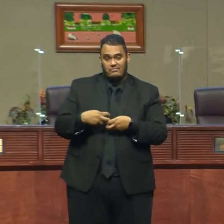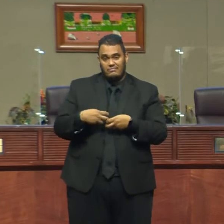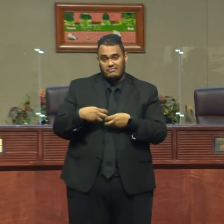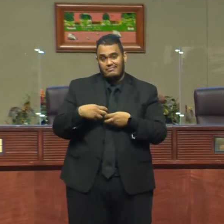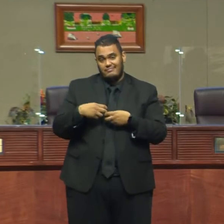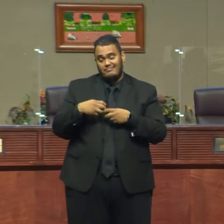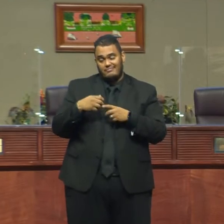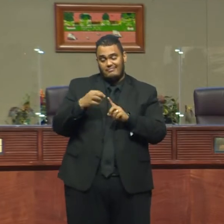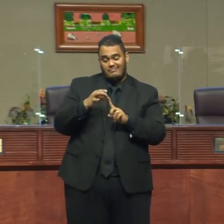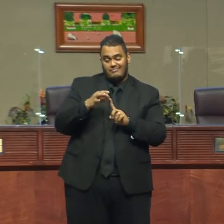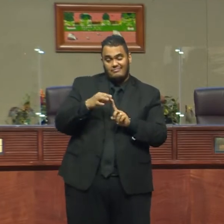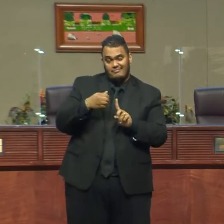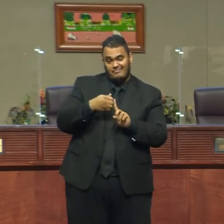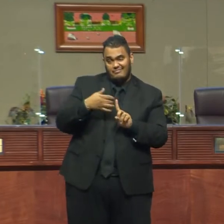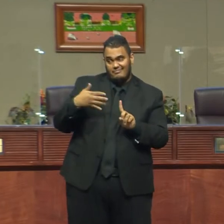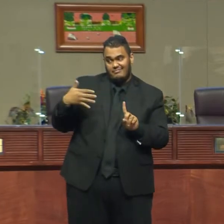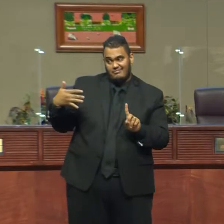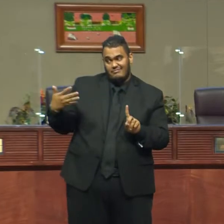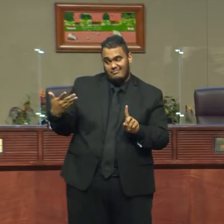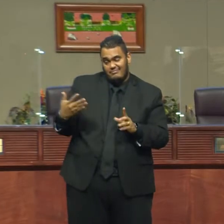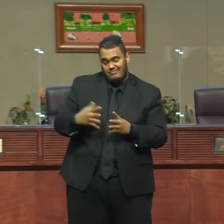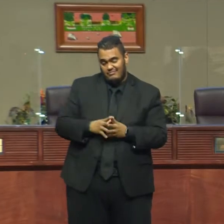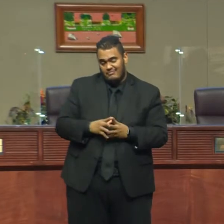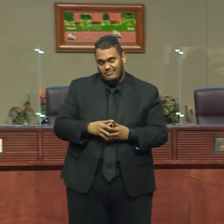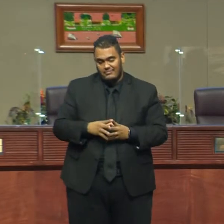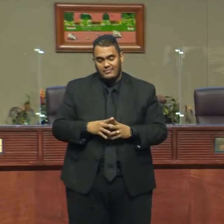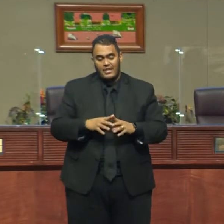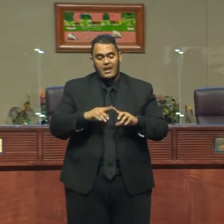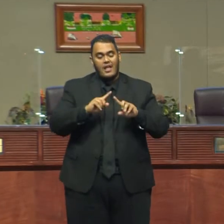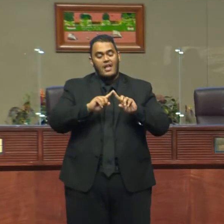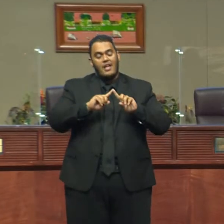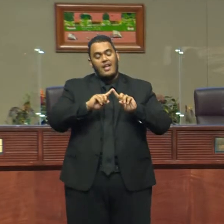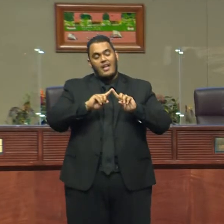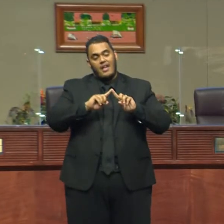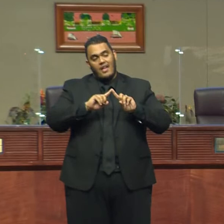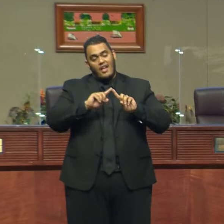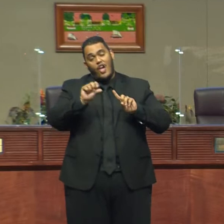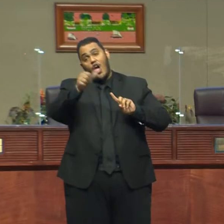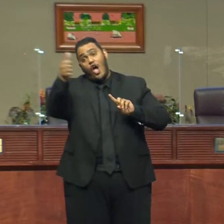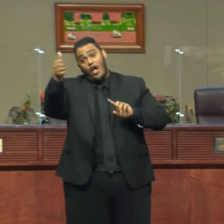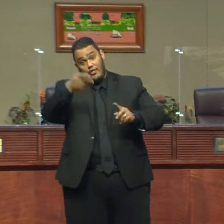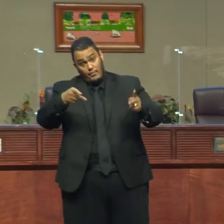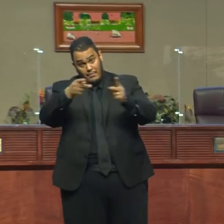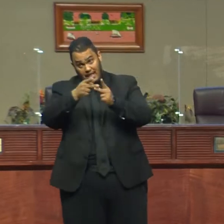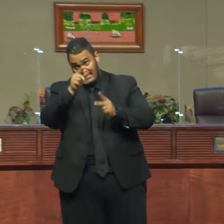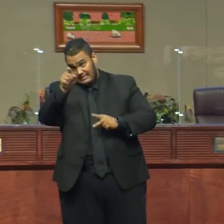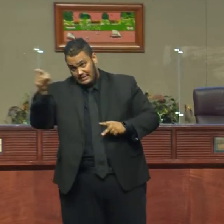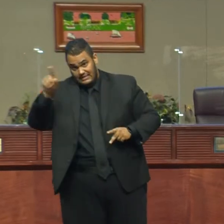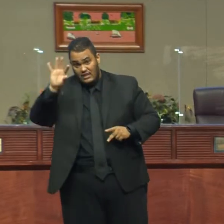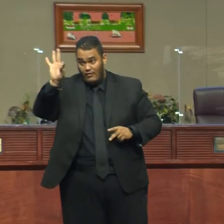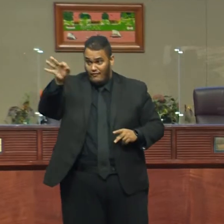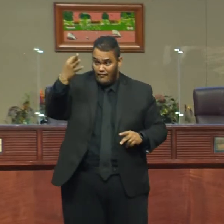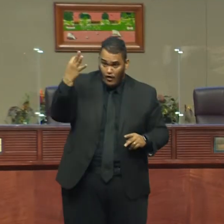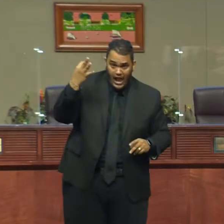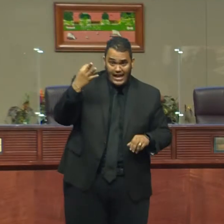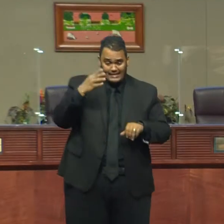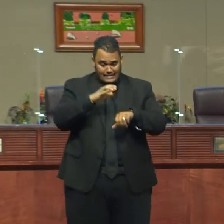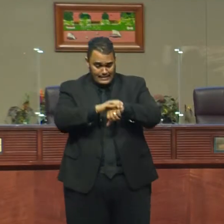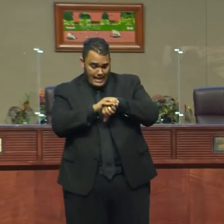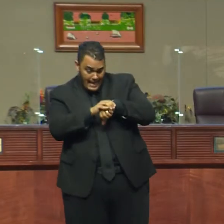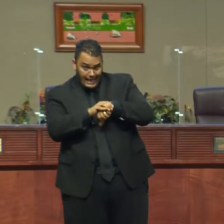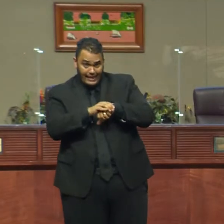So other places are reporting, France, England, and others are reporting as high